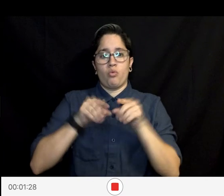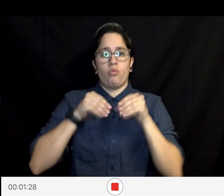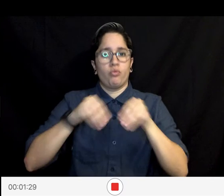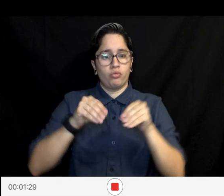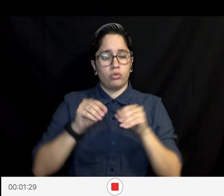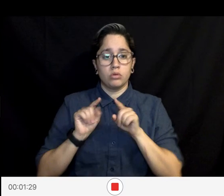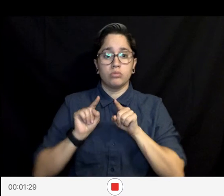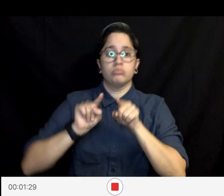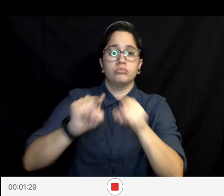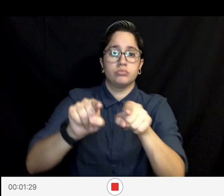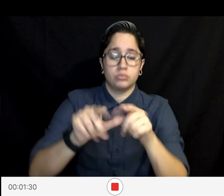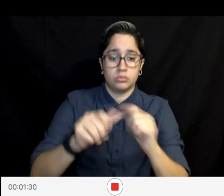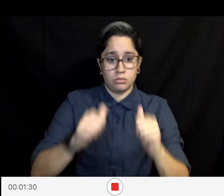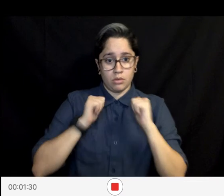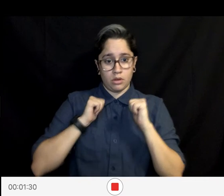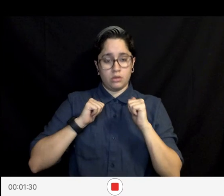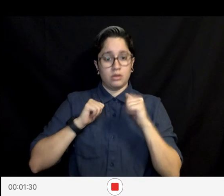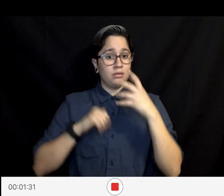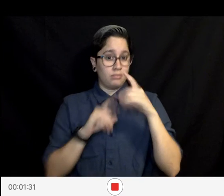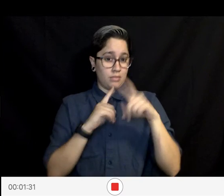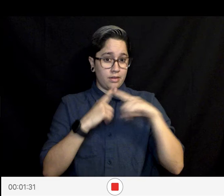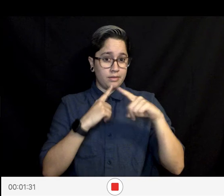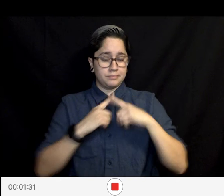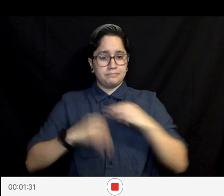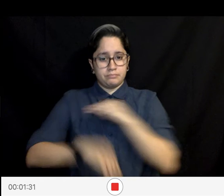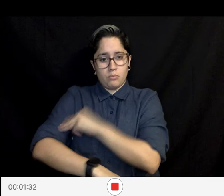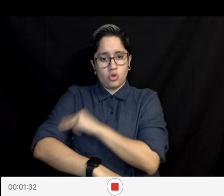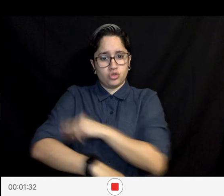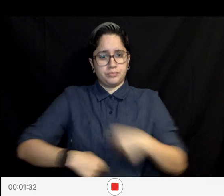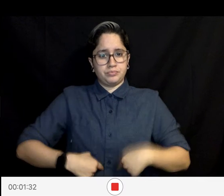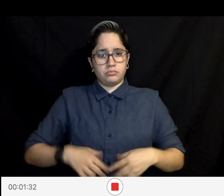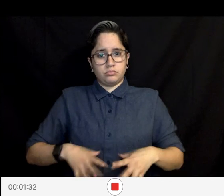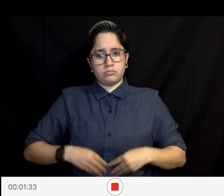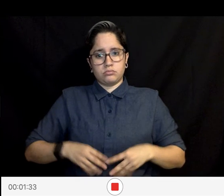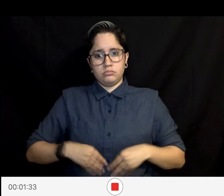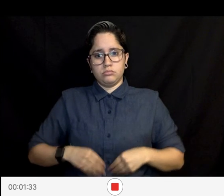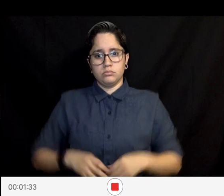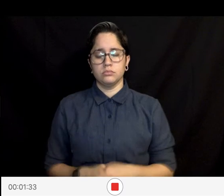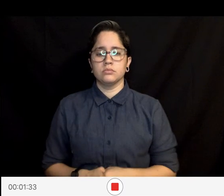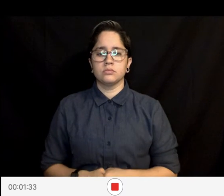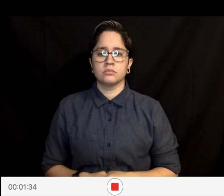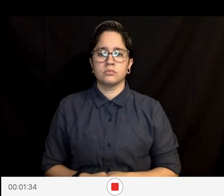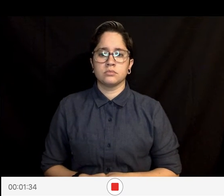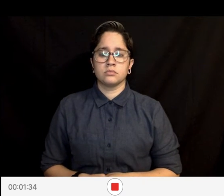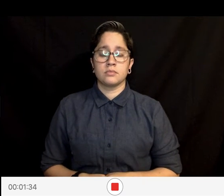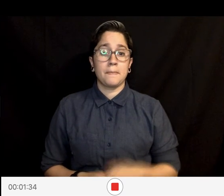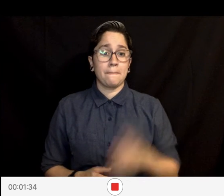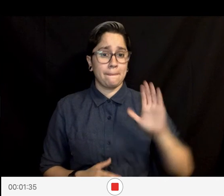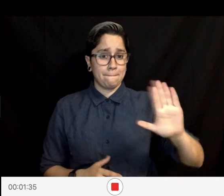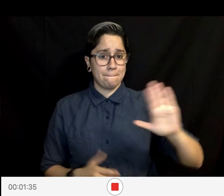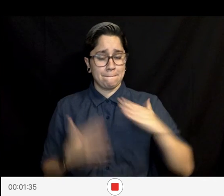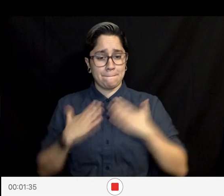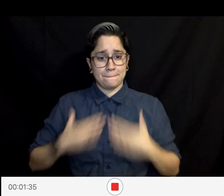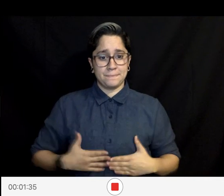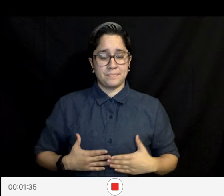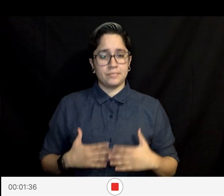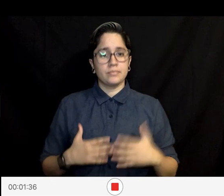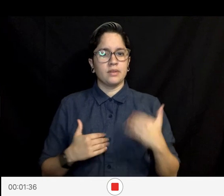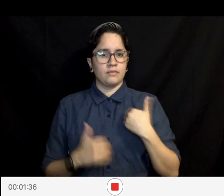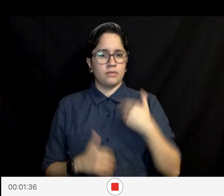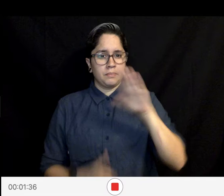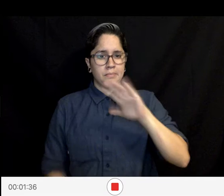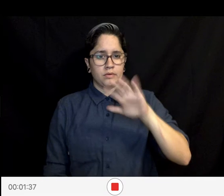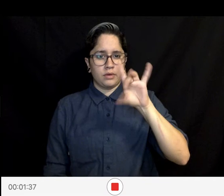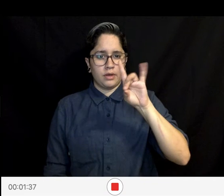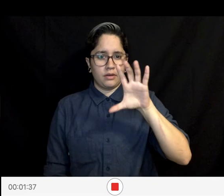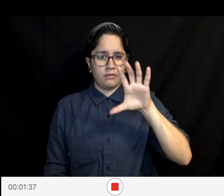jellyfish is extremely large and can range anywhere from 85 to 98% water. Because of